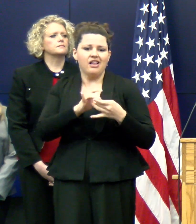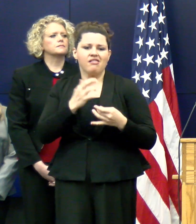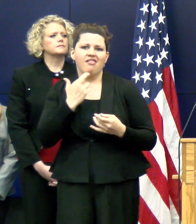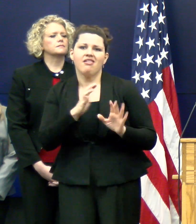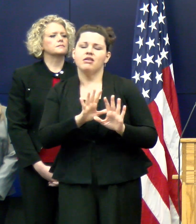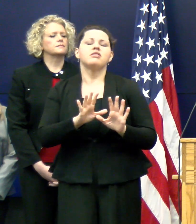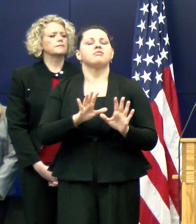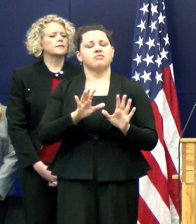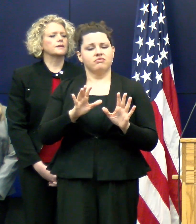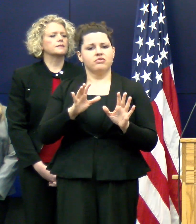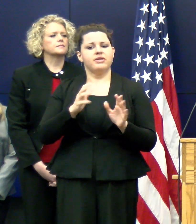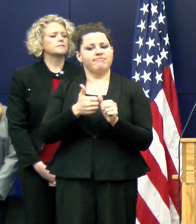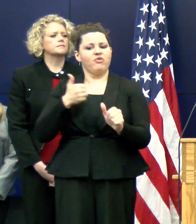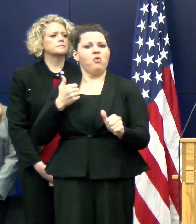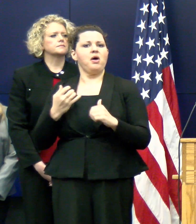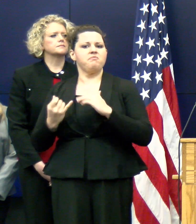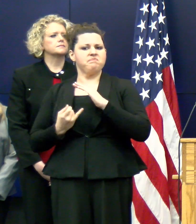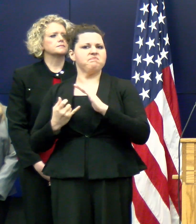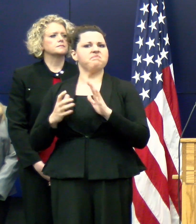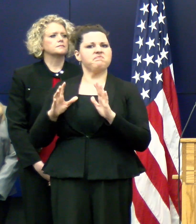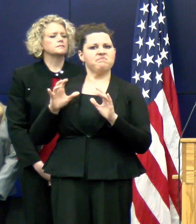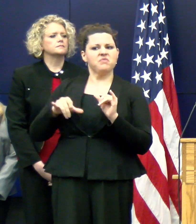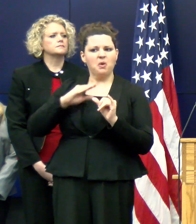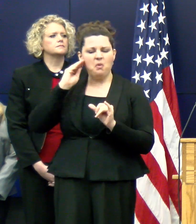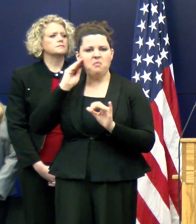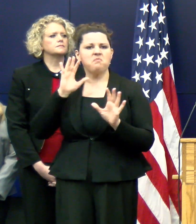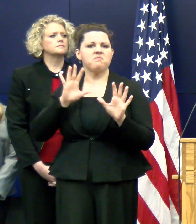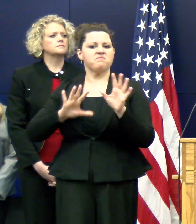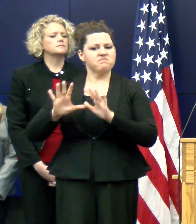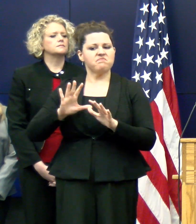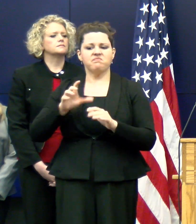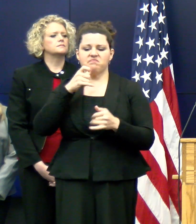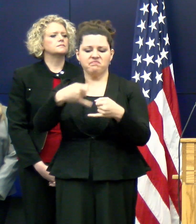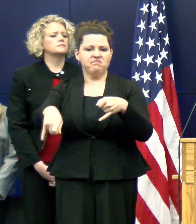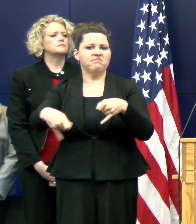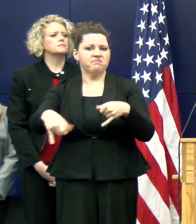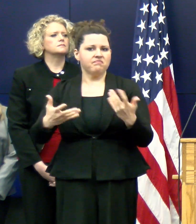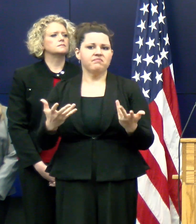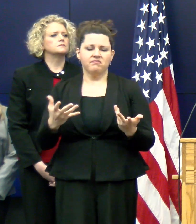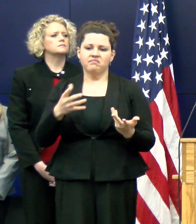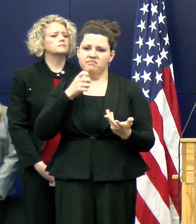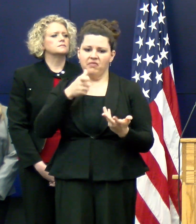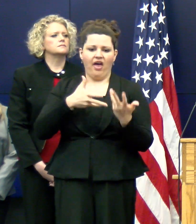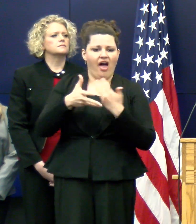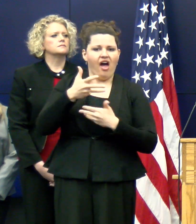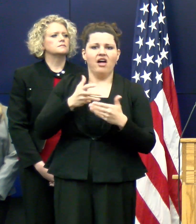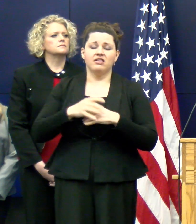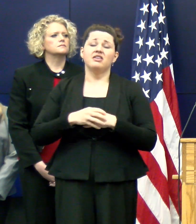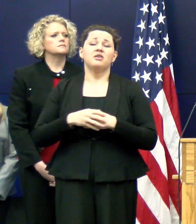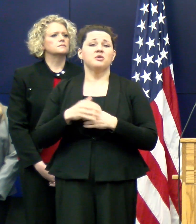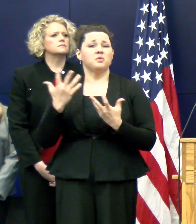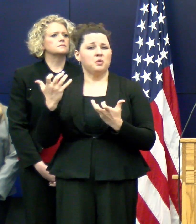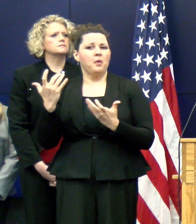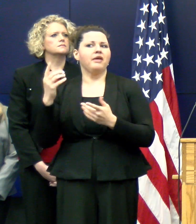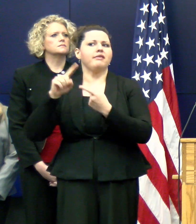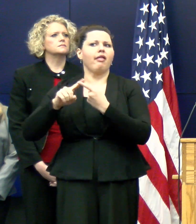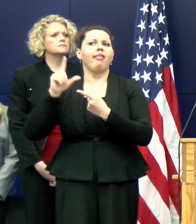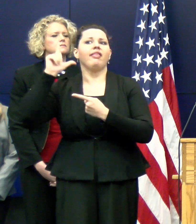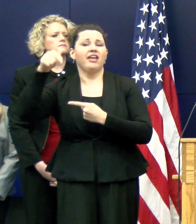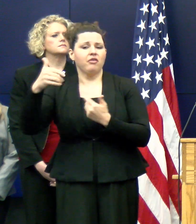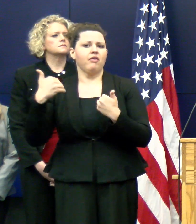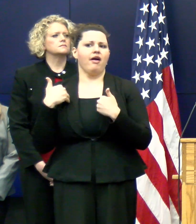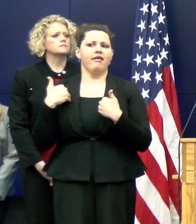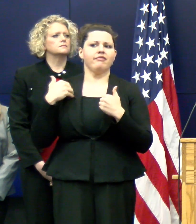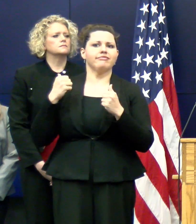sick are especially important in this time before we have a vaccine or other therapeutic options available. I want